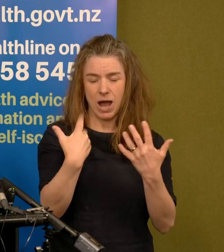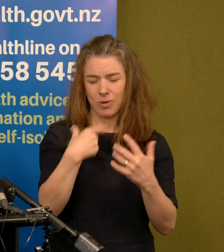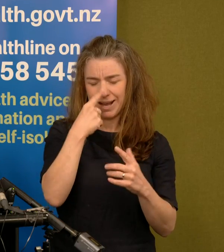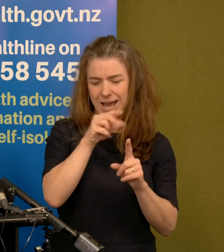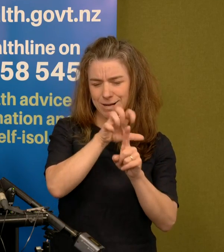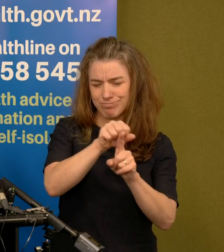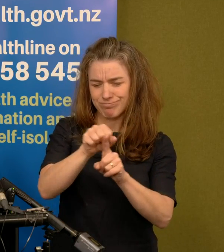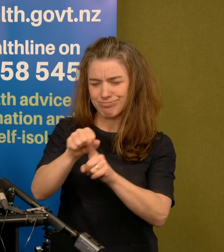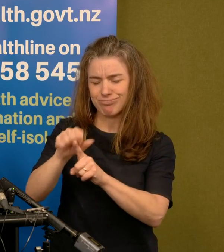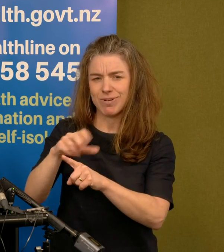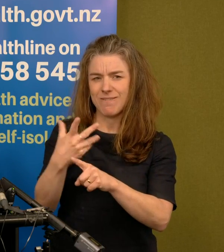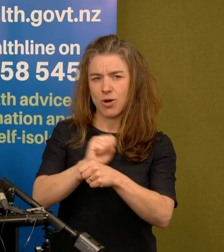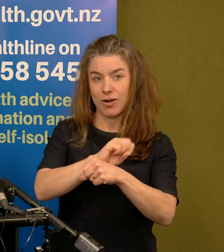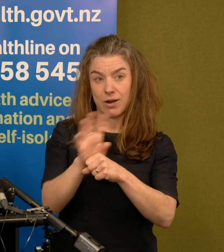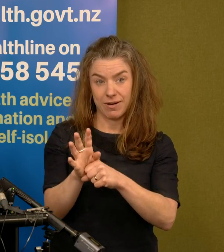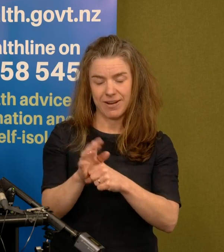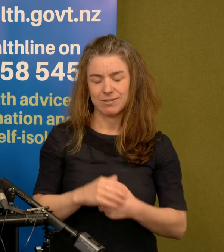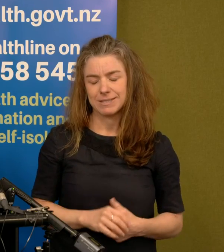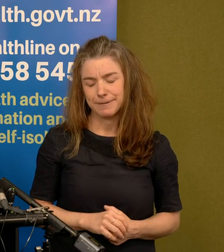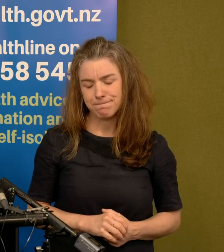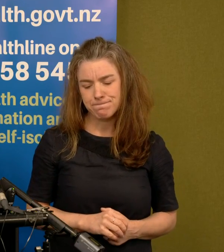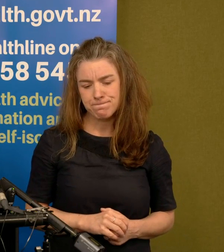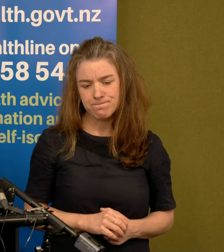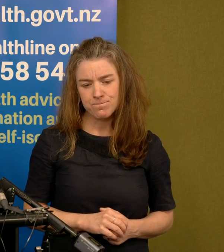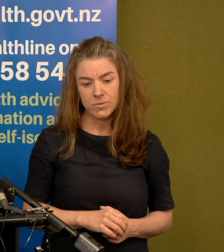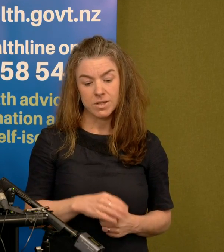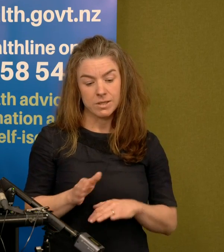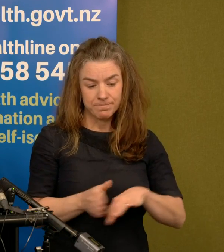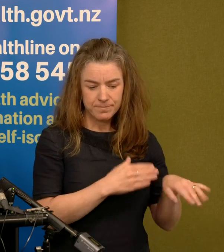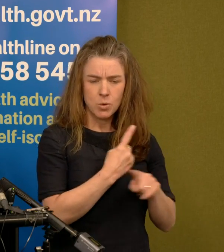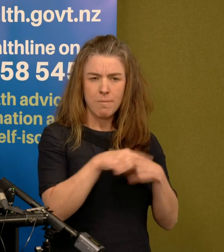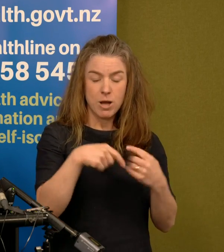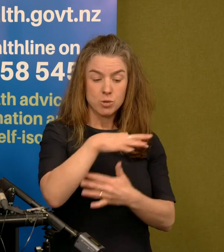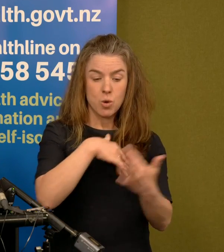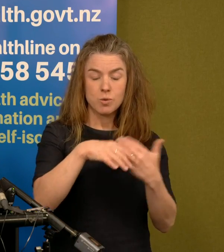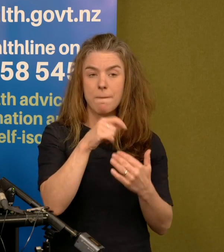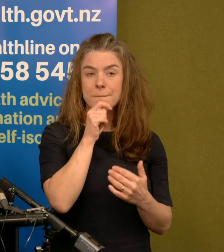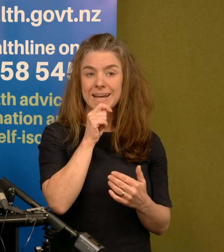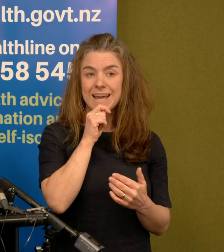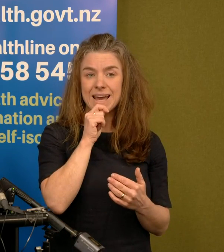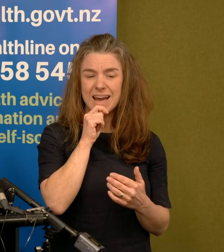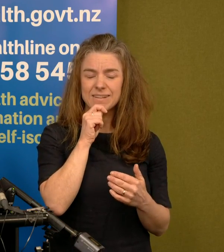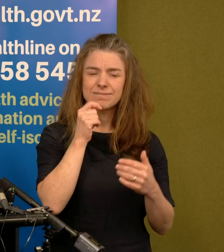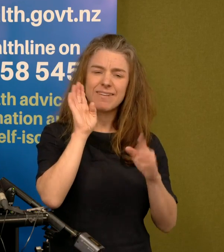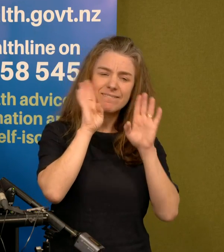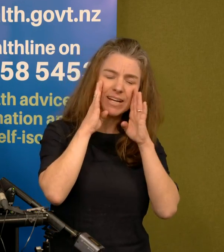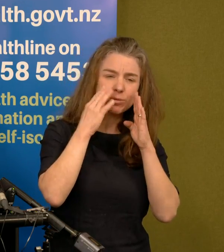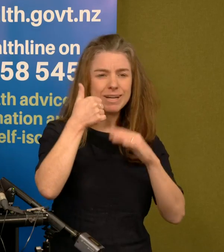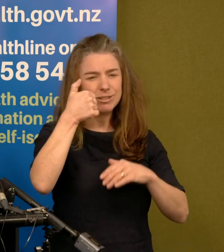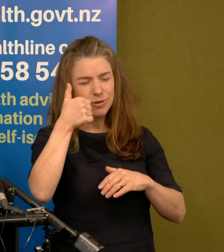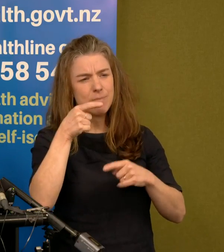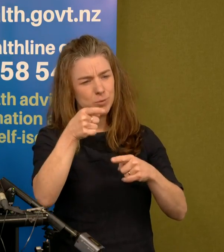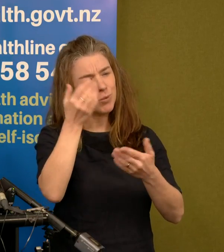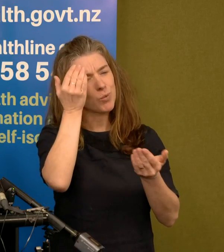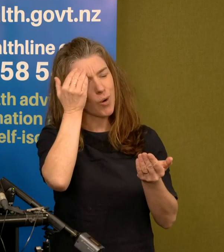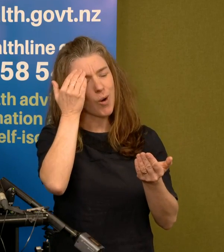surveillance for COVID-19. Social media. We're aware, as I know you are, that there has been